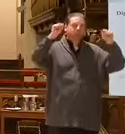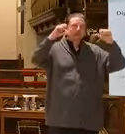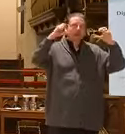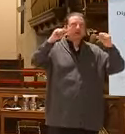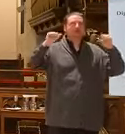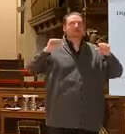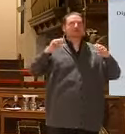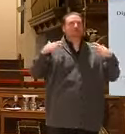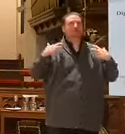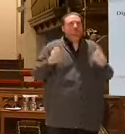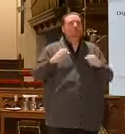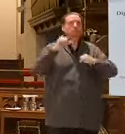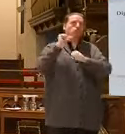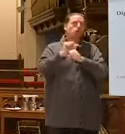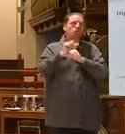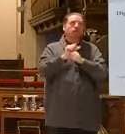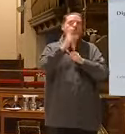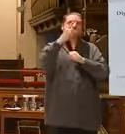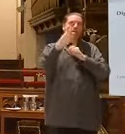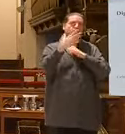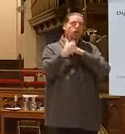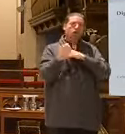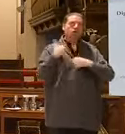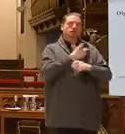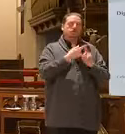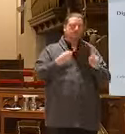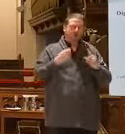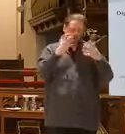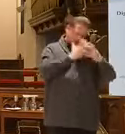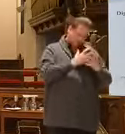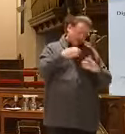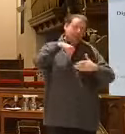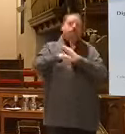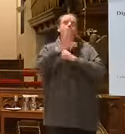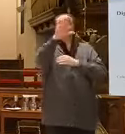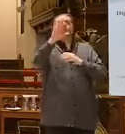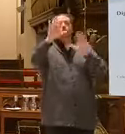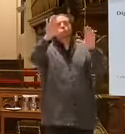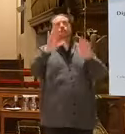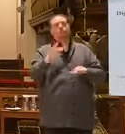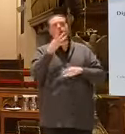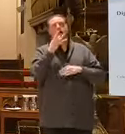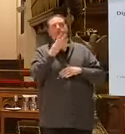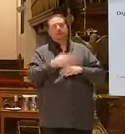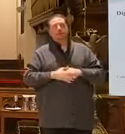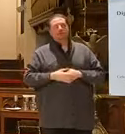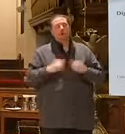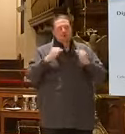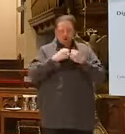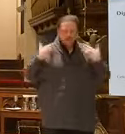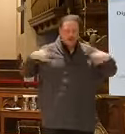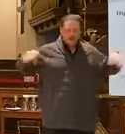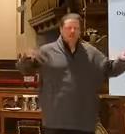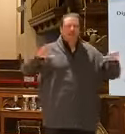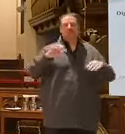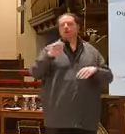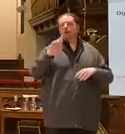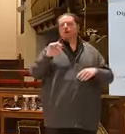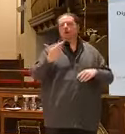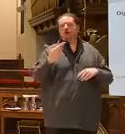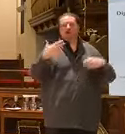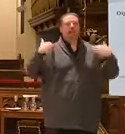us out of darkness into your own wonderful light. And so with the angels and